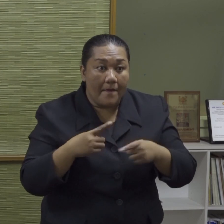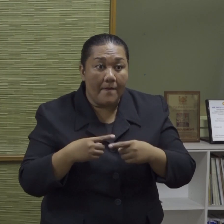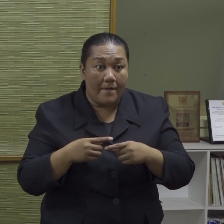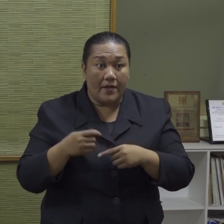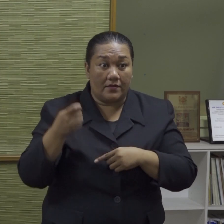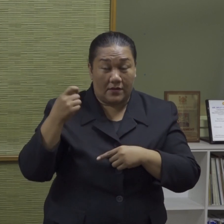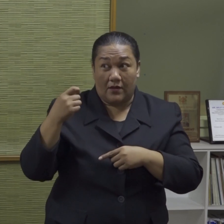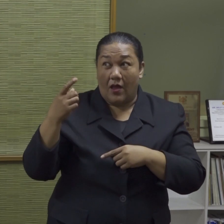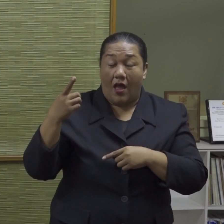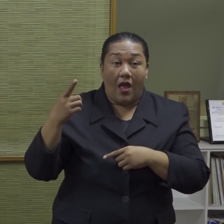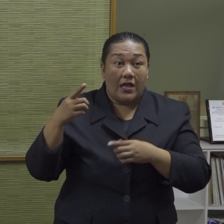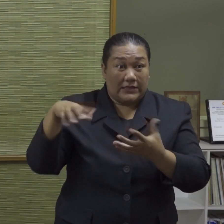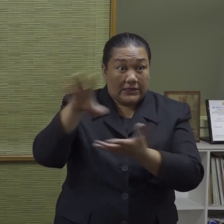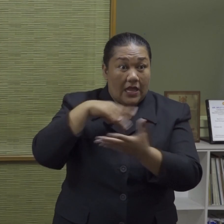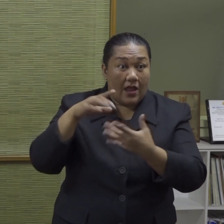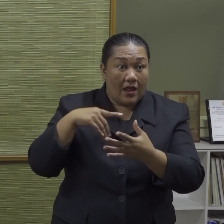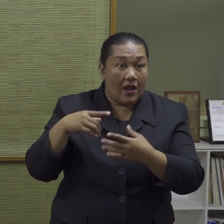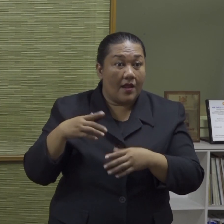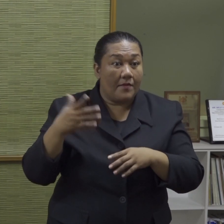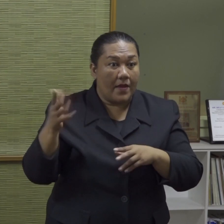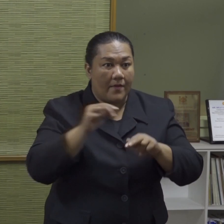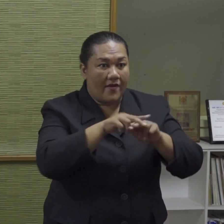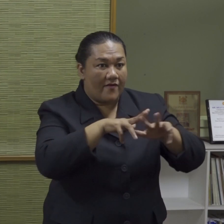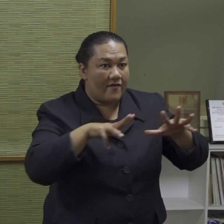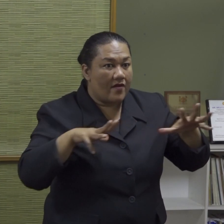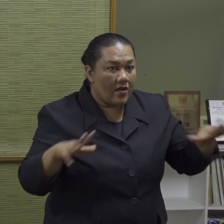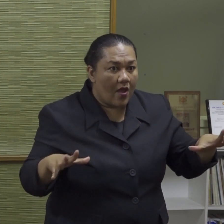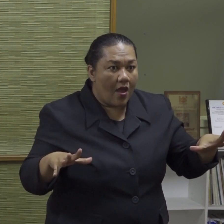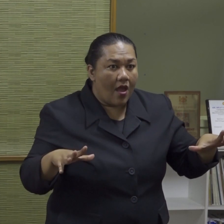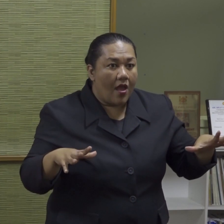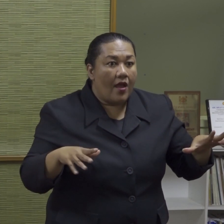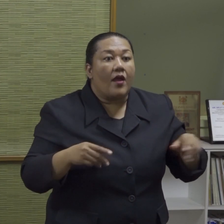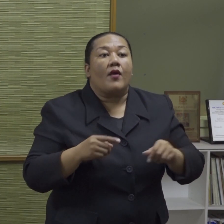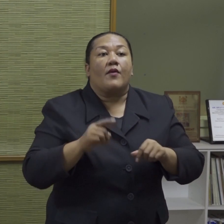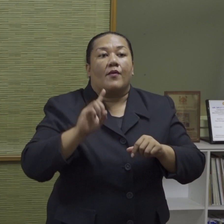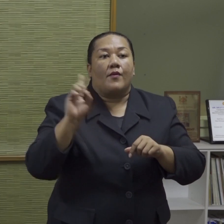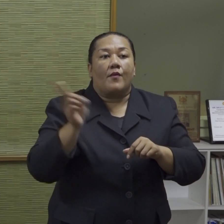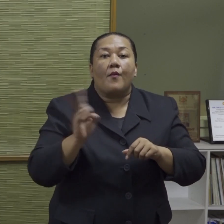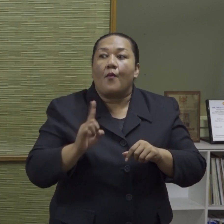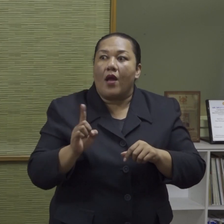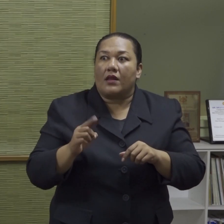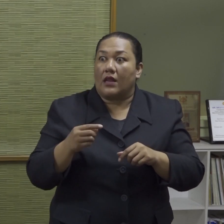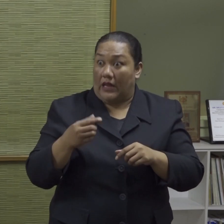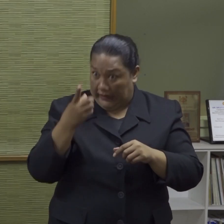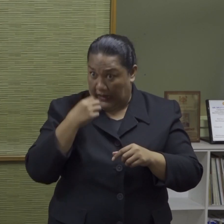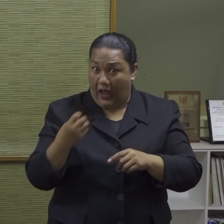over the level. Has there been any update on what the chances are of it affecting the capital city?